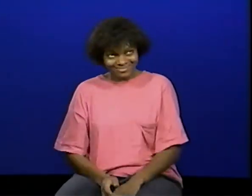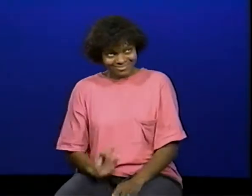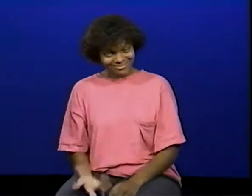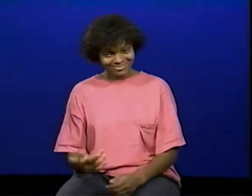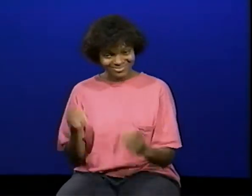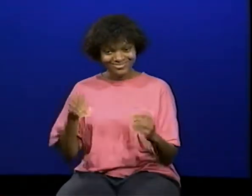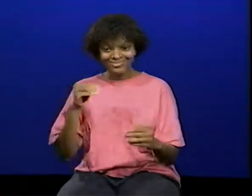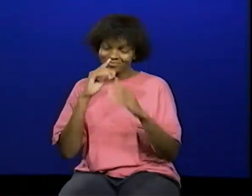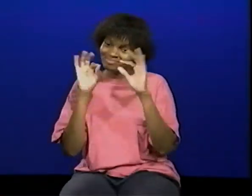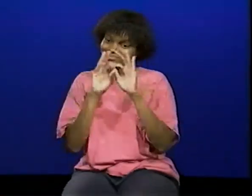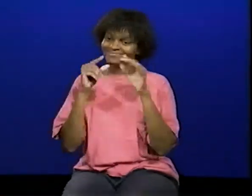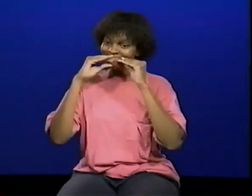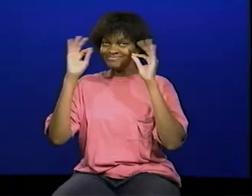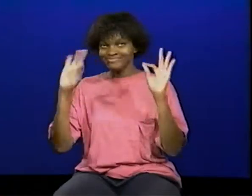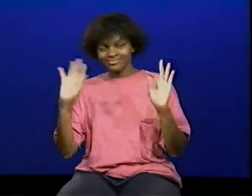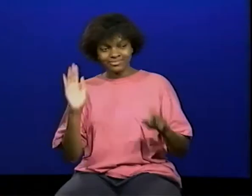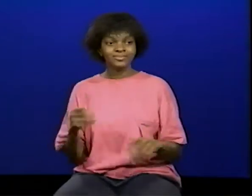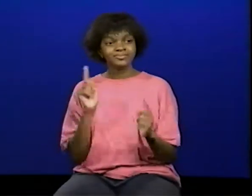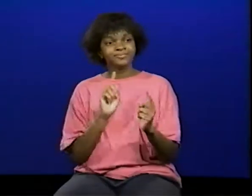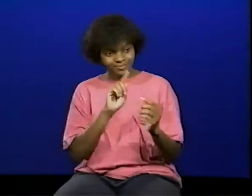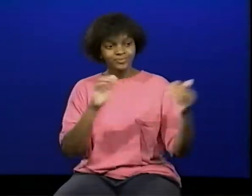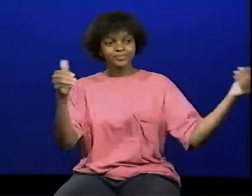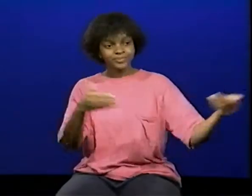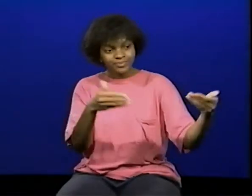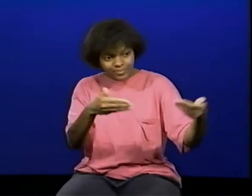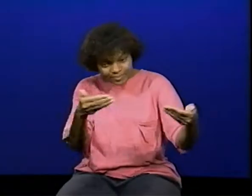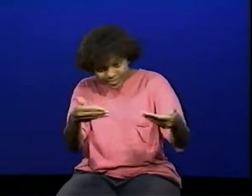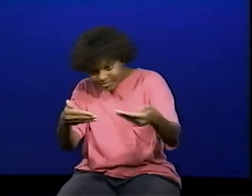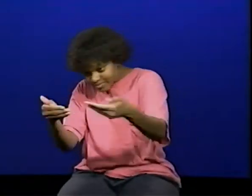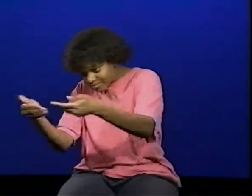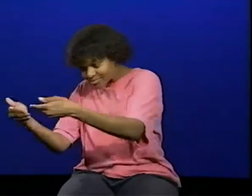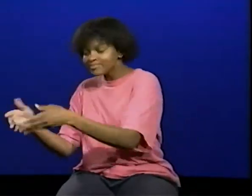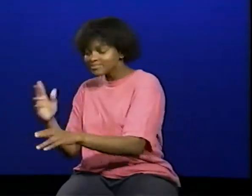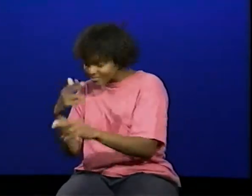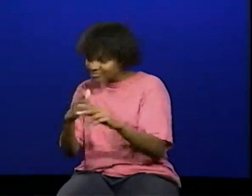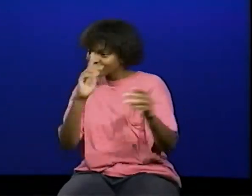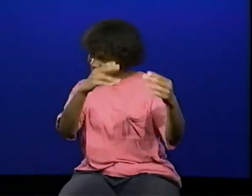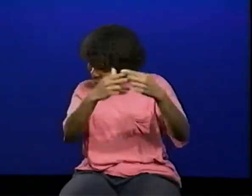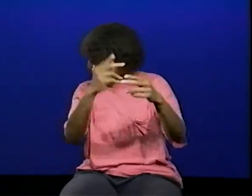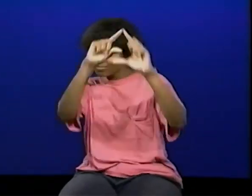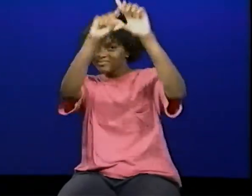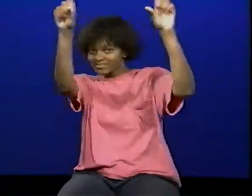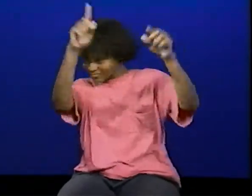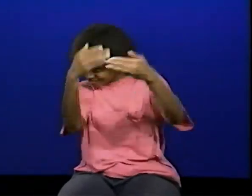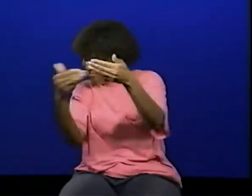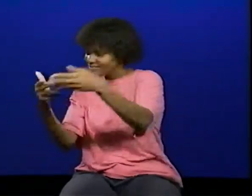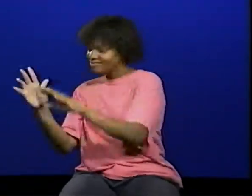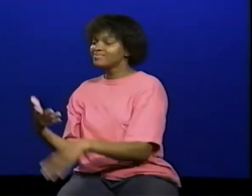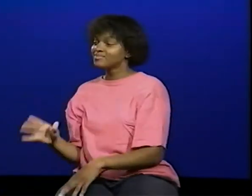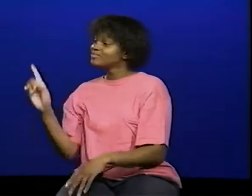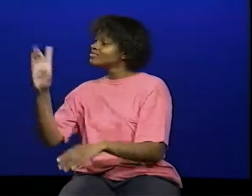just acted like we were supposed to. Anyway, I was introduced to all the people in the office,